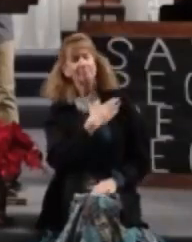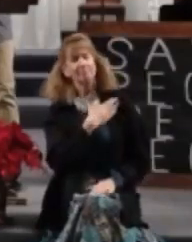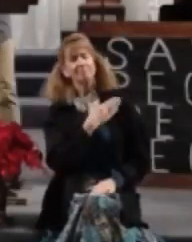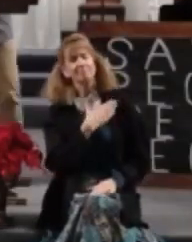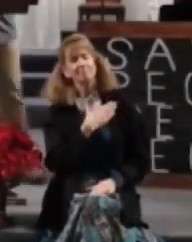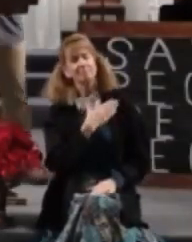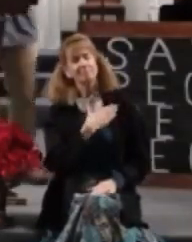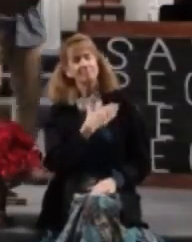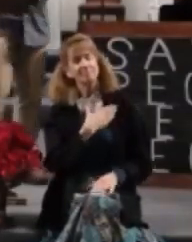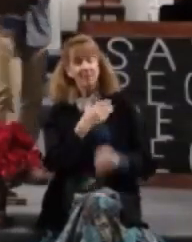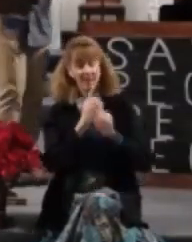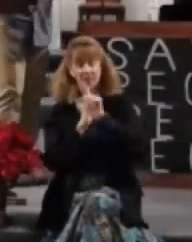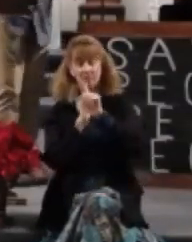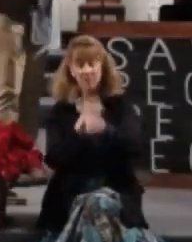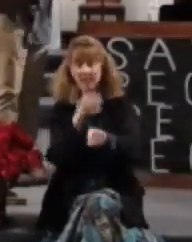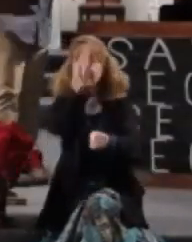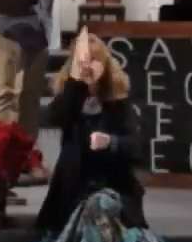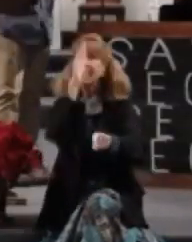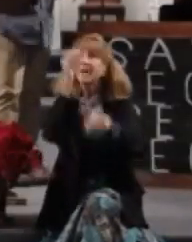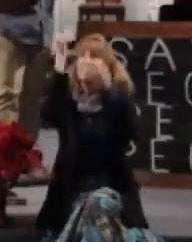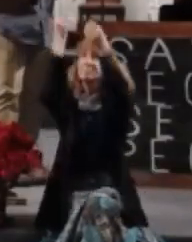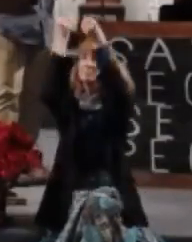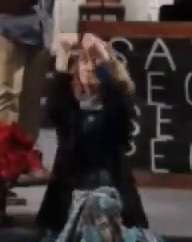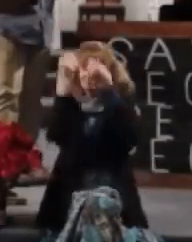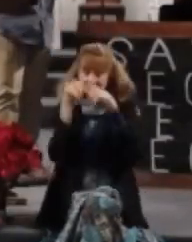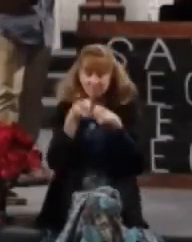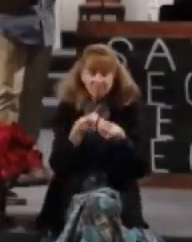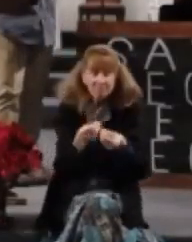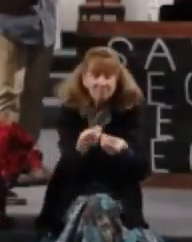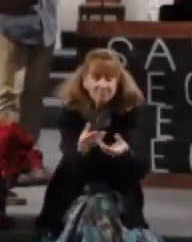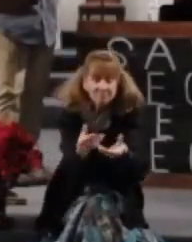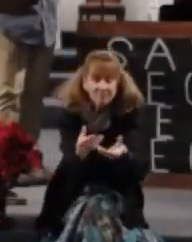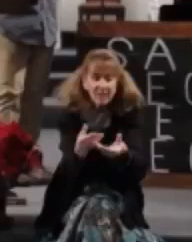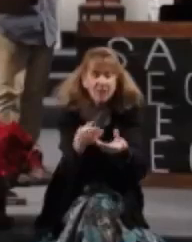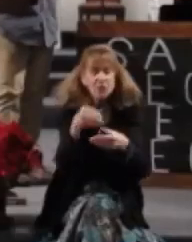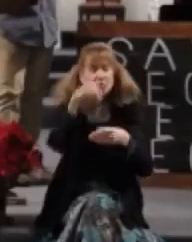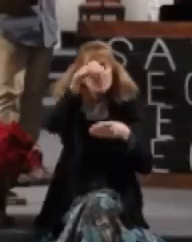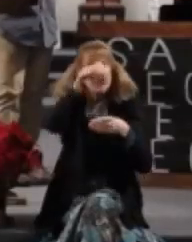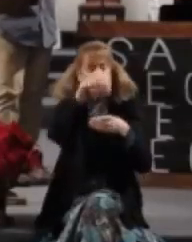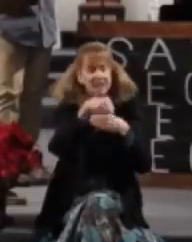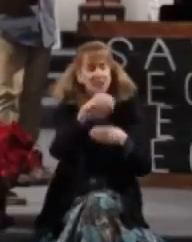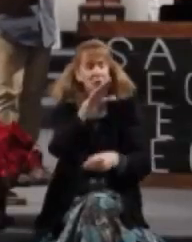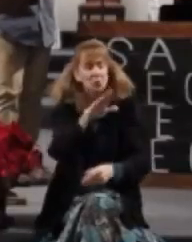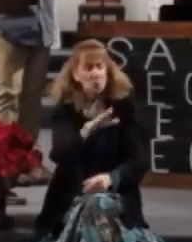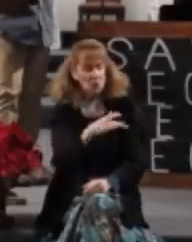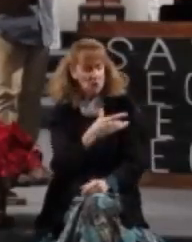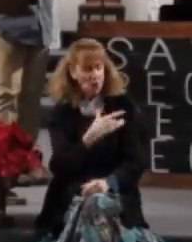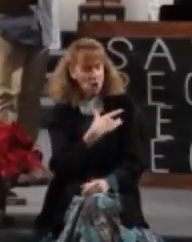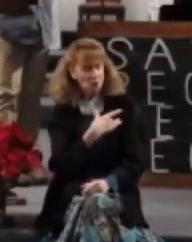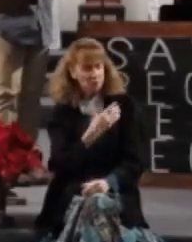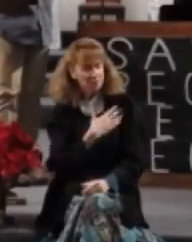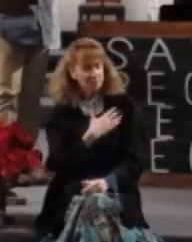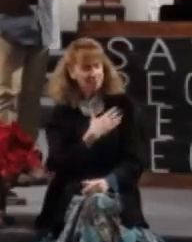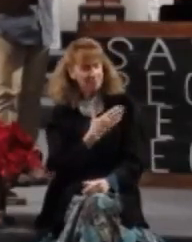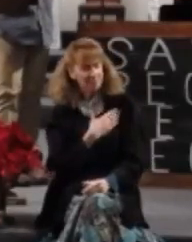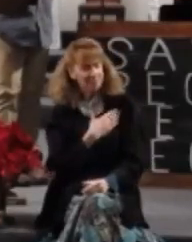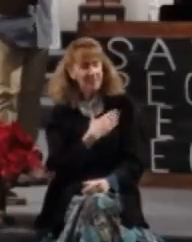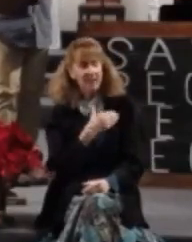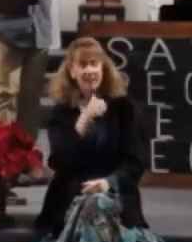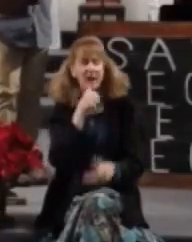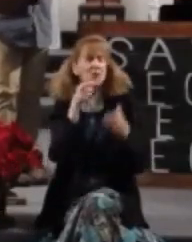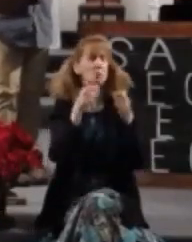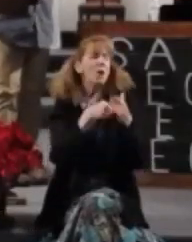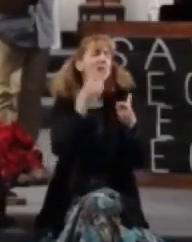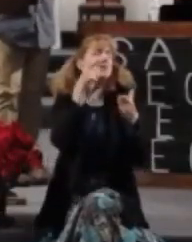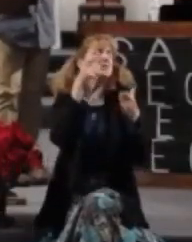The commandments that I give you from this point on are to be on your hearts. Not once in a while, they're to